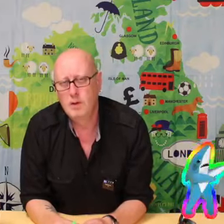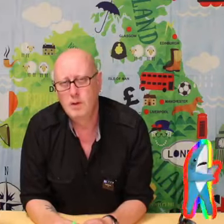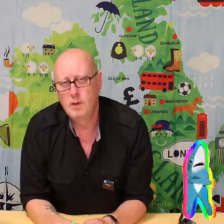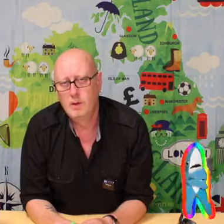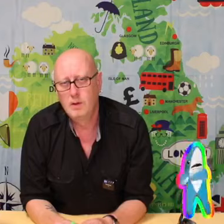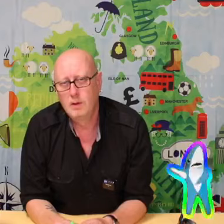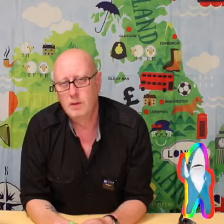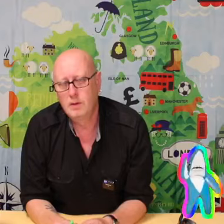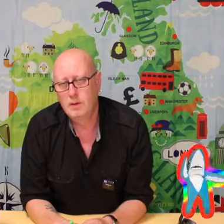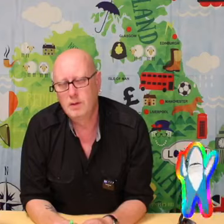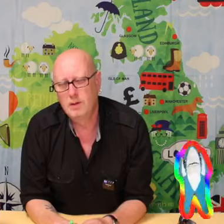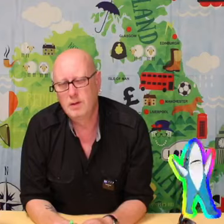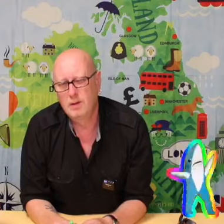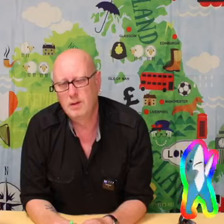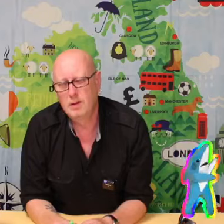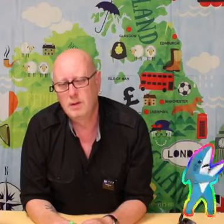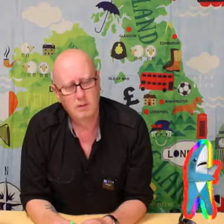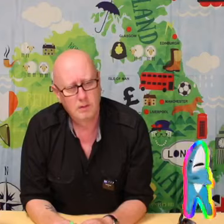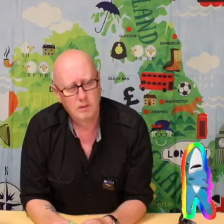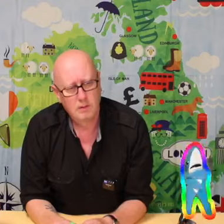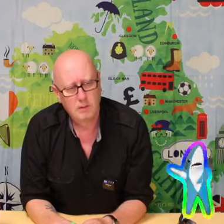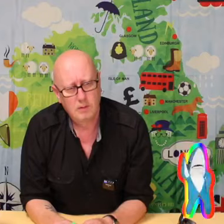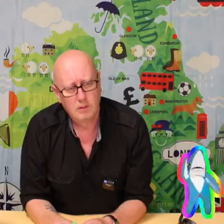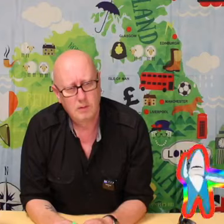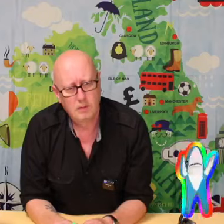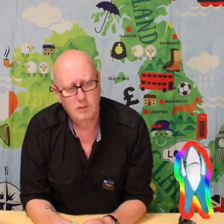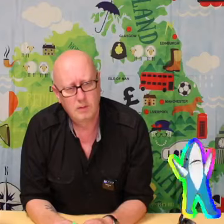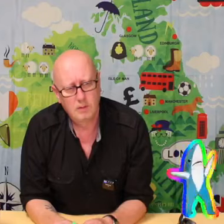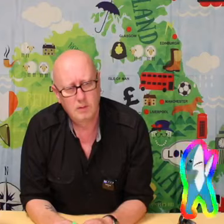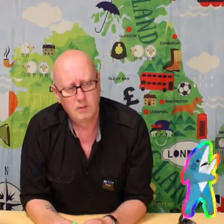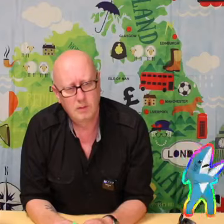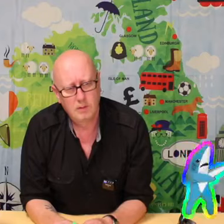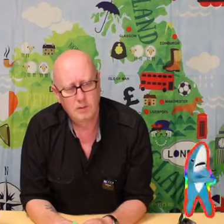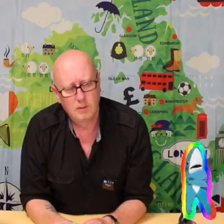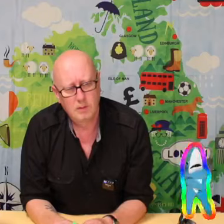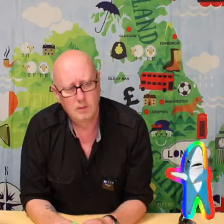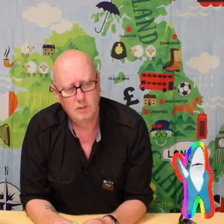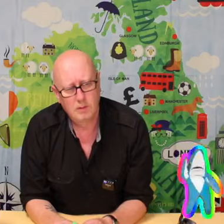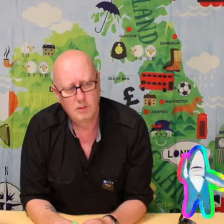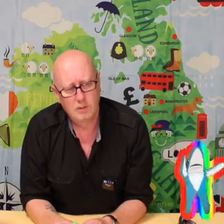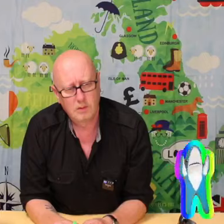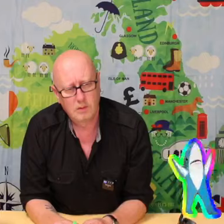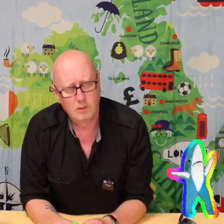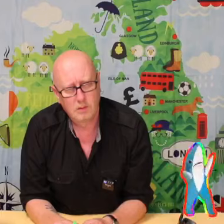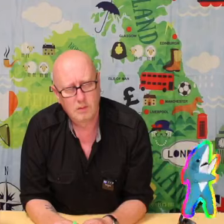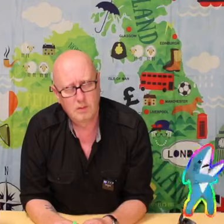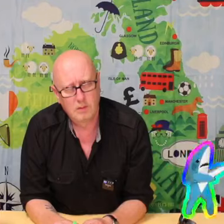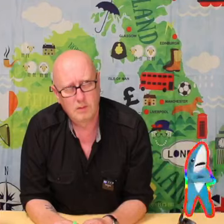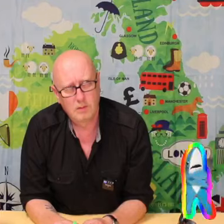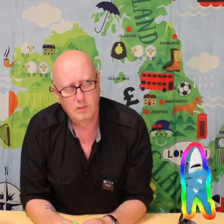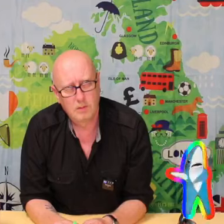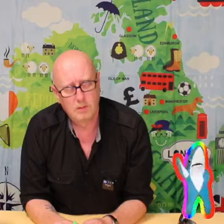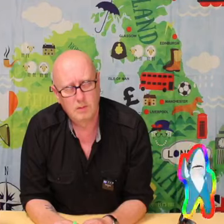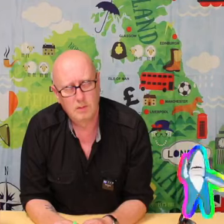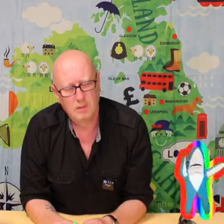Mull. Before, that was good, but when it played different types of music and had a barbecue and got... No, she's talking about